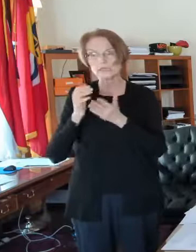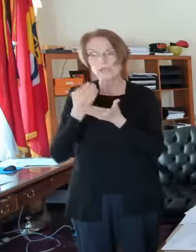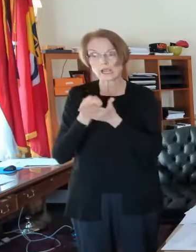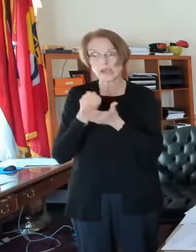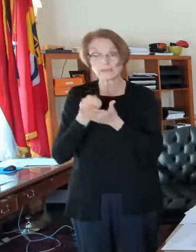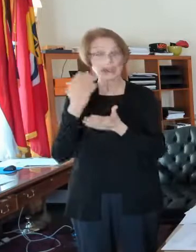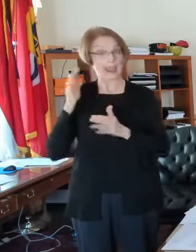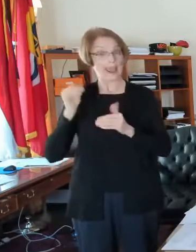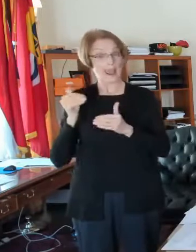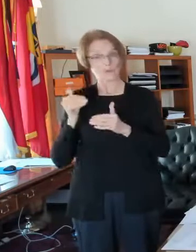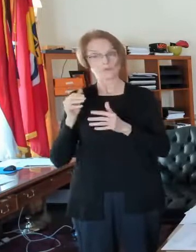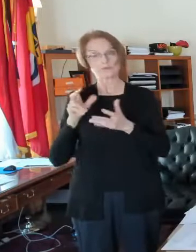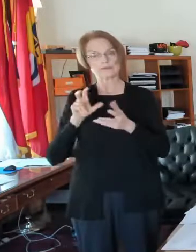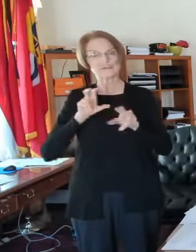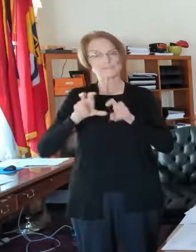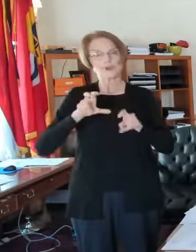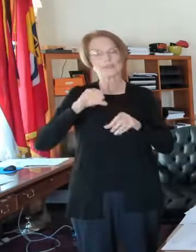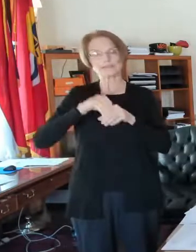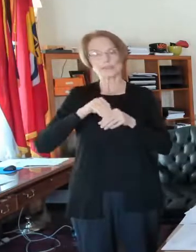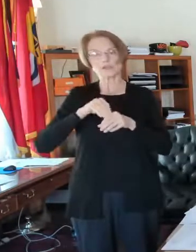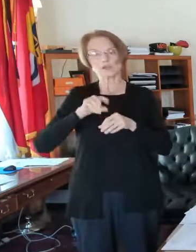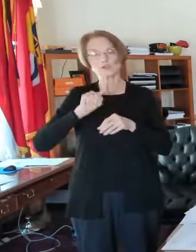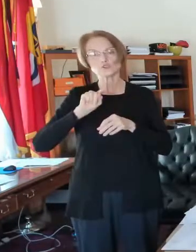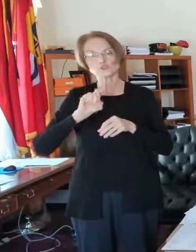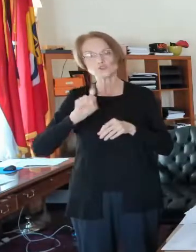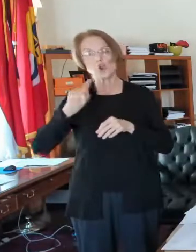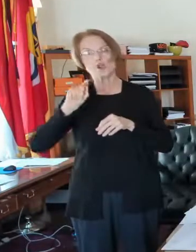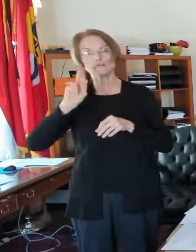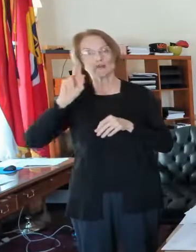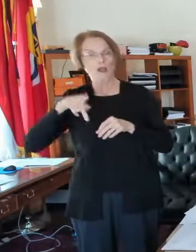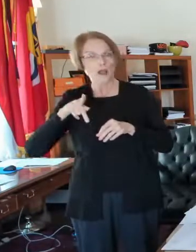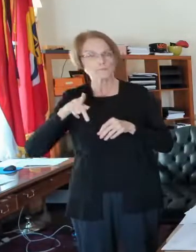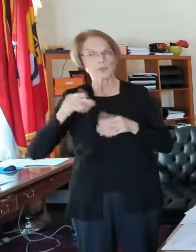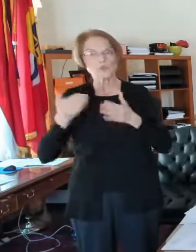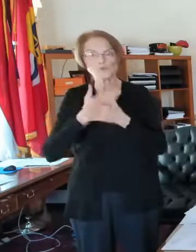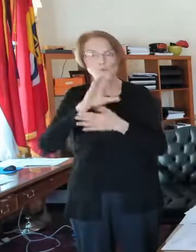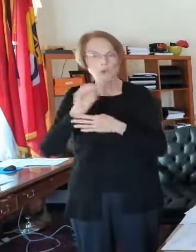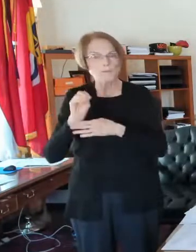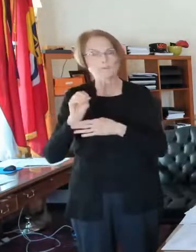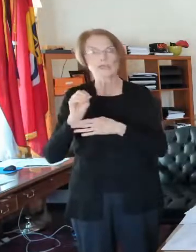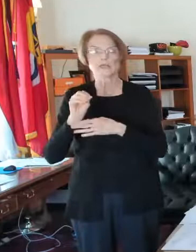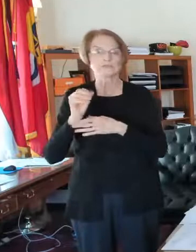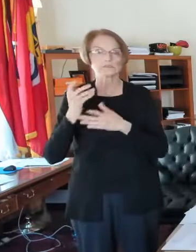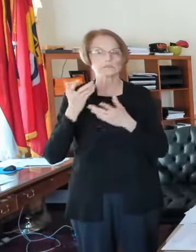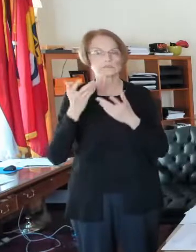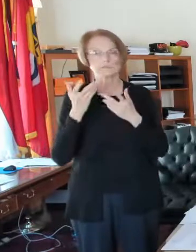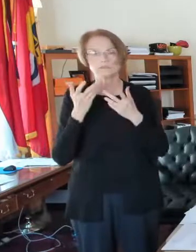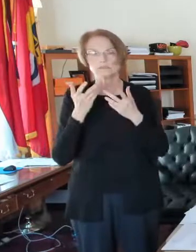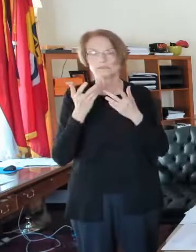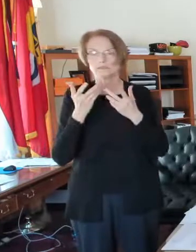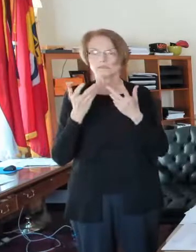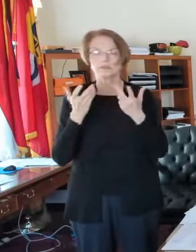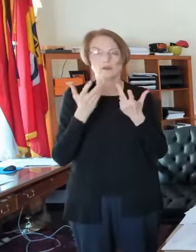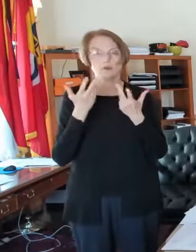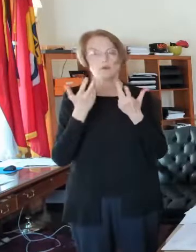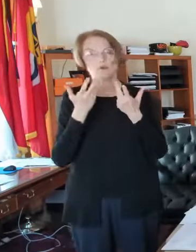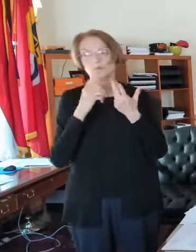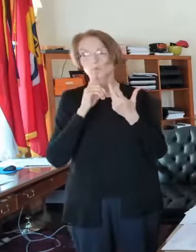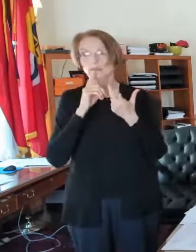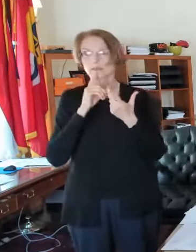investing in startups and startup companies through game-changing entrepreneurship,